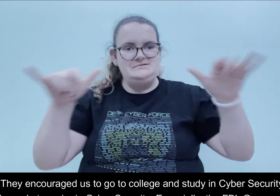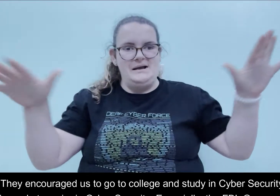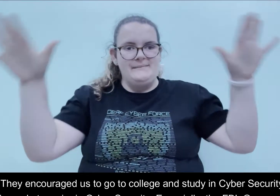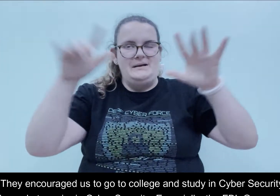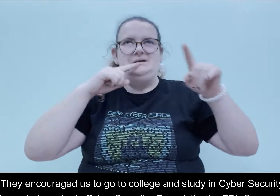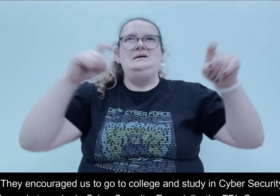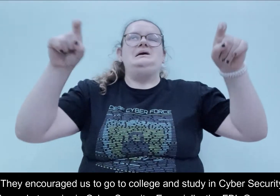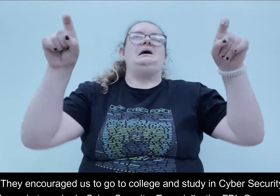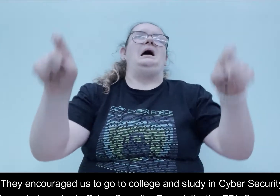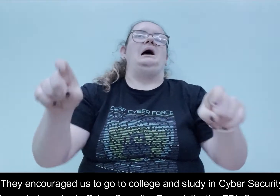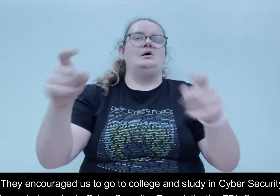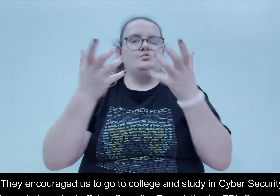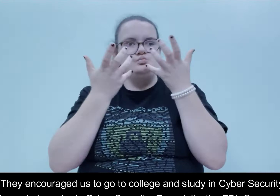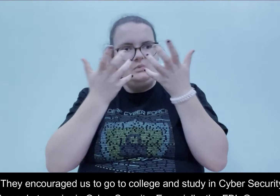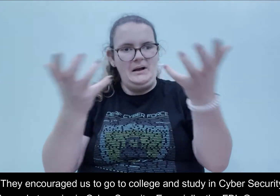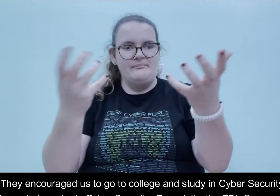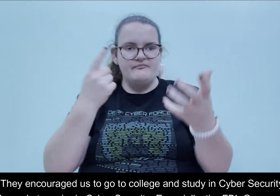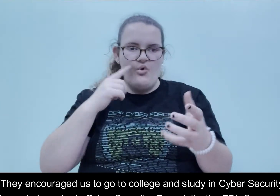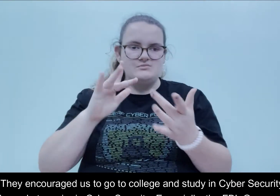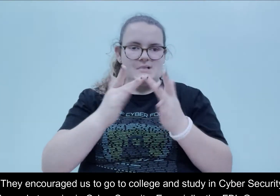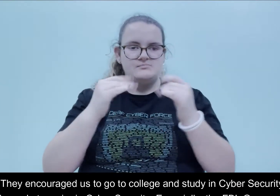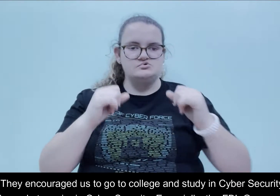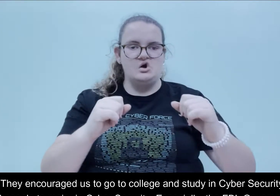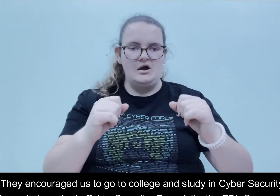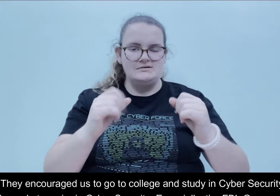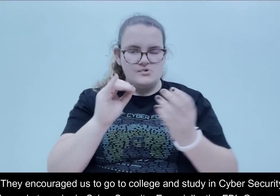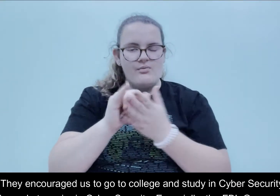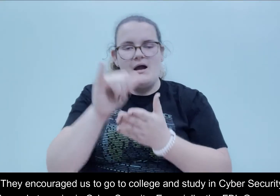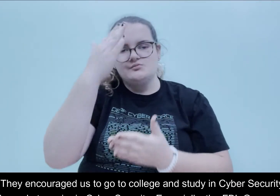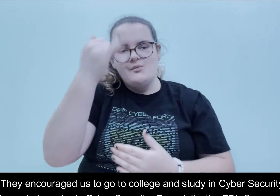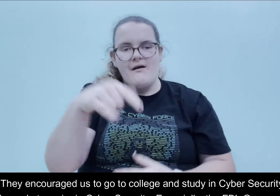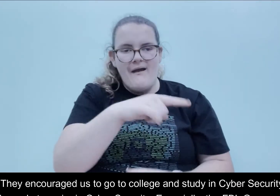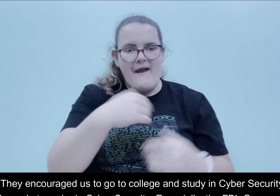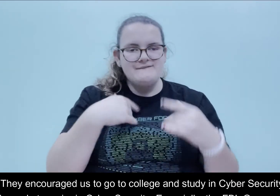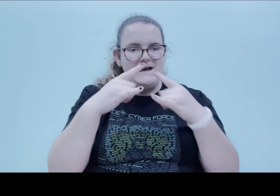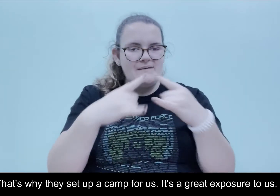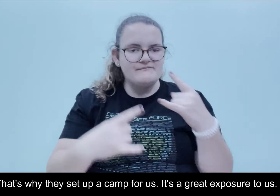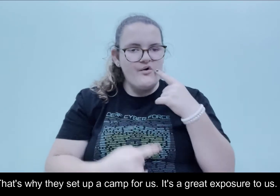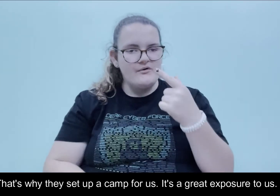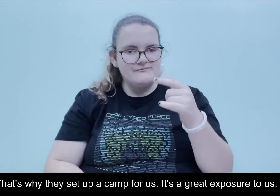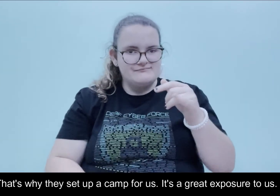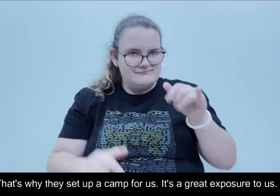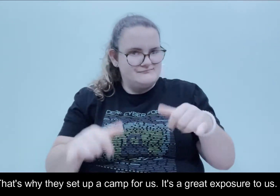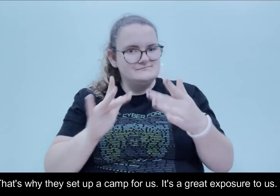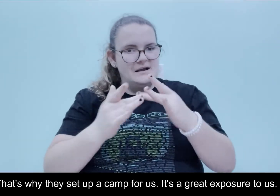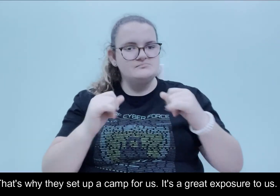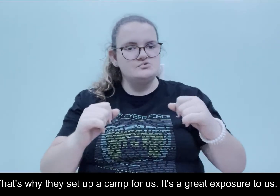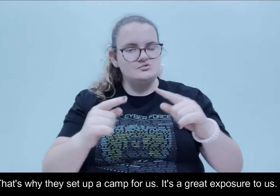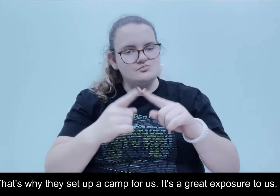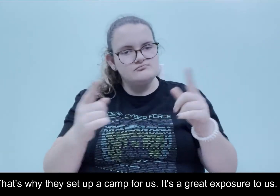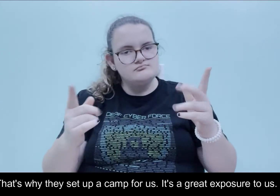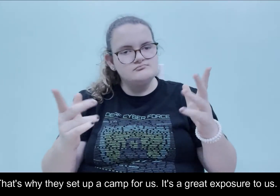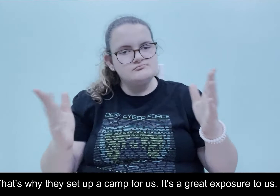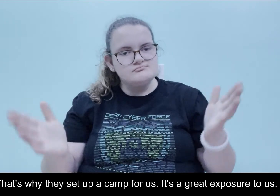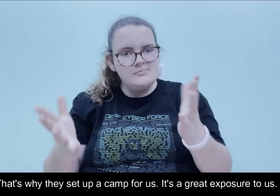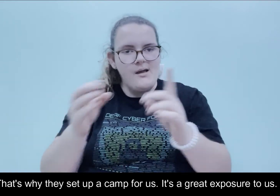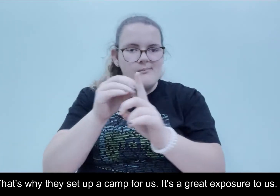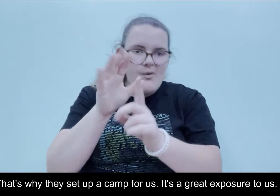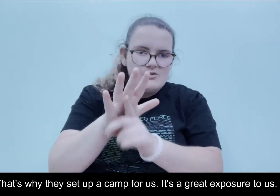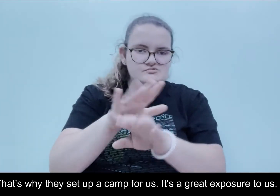people, like especially like government and the FBI, they need people. They're screaming for people for internet security. So that's why